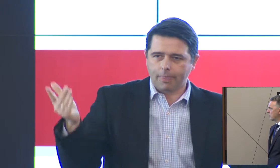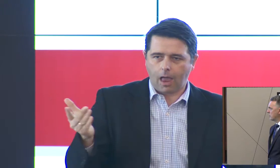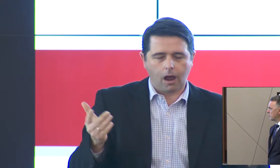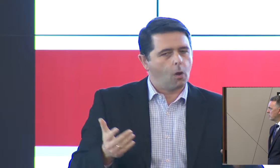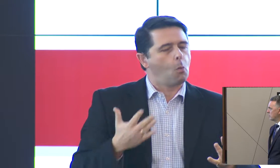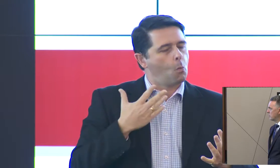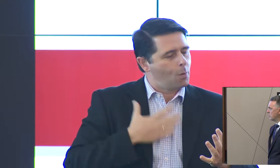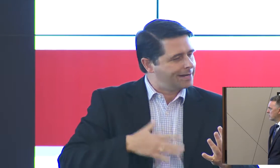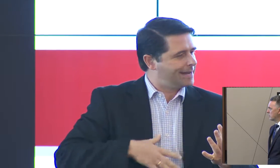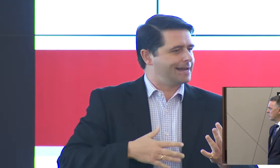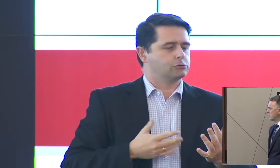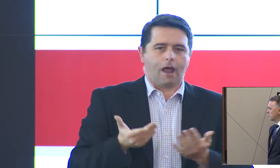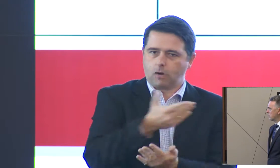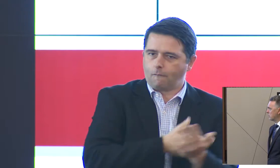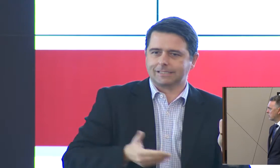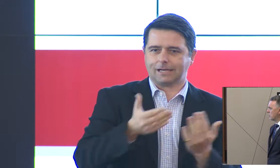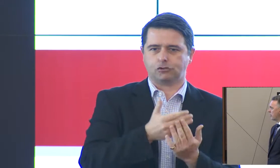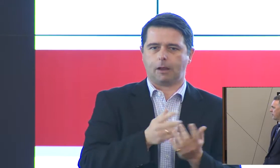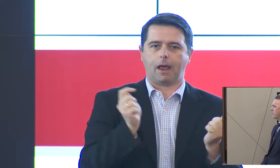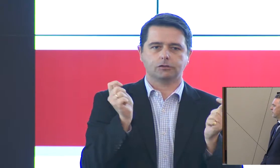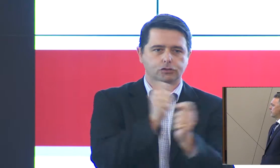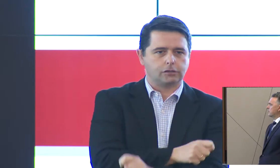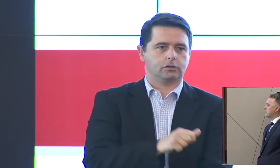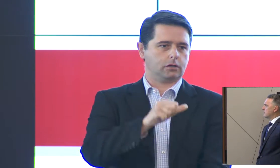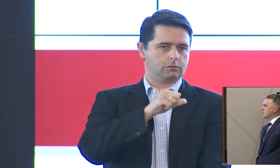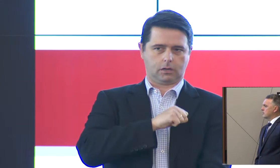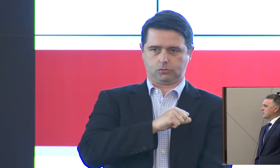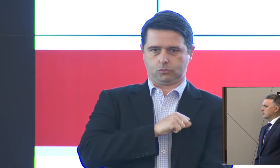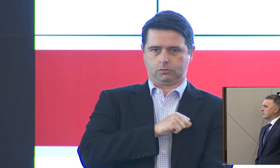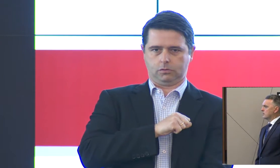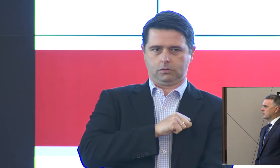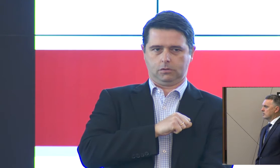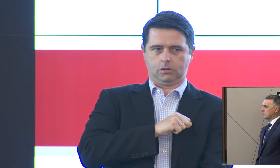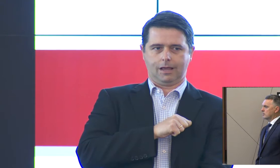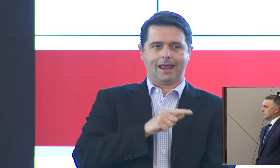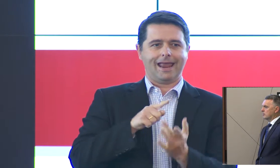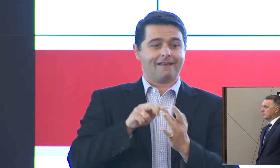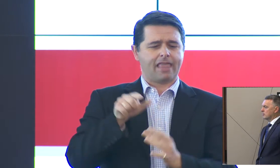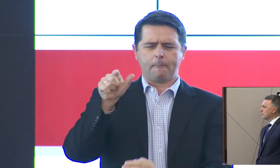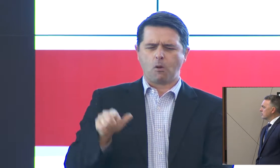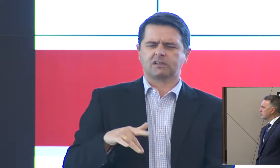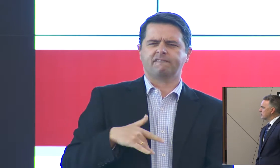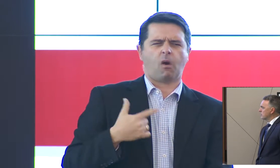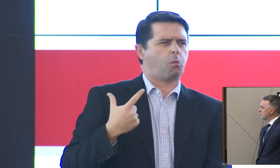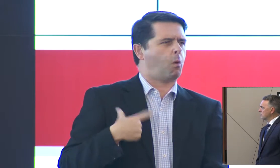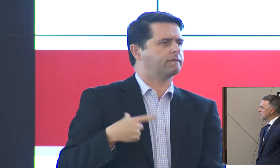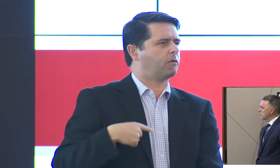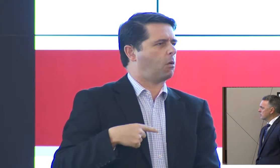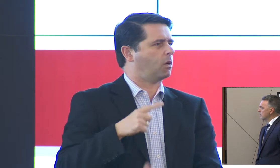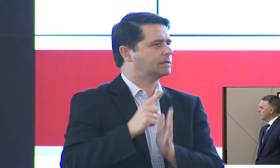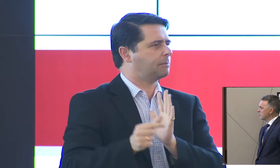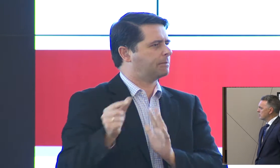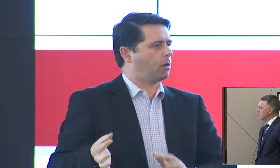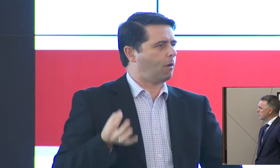issue lay. In terms of changing attitude out there, we need to have a conversation about attitude and the general public's point of view of people